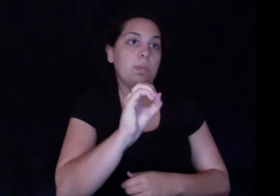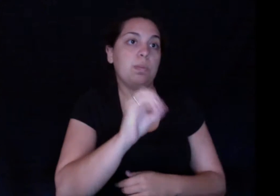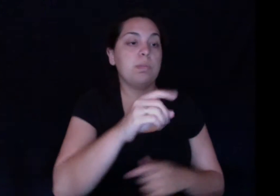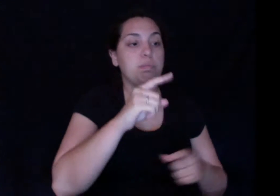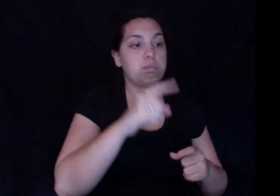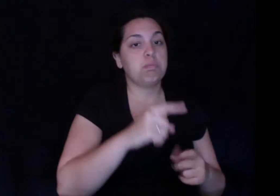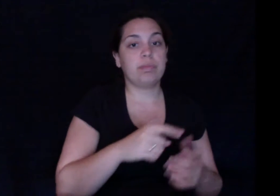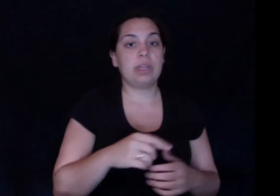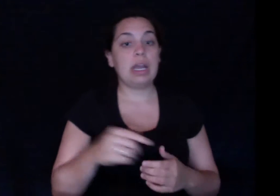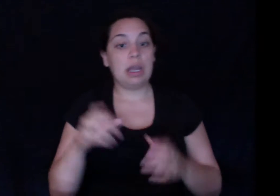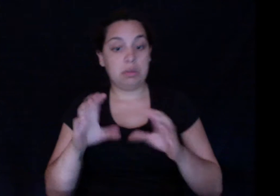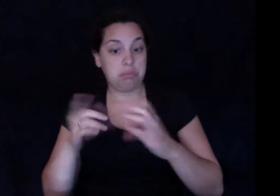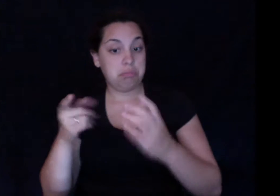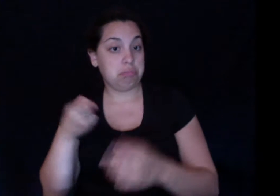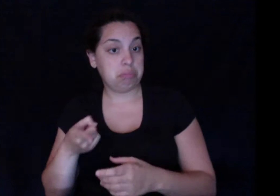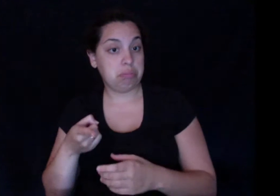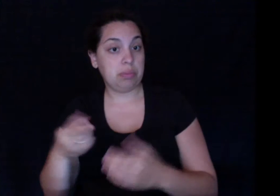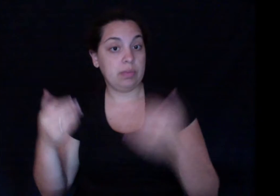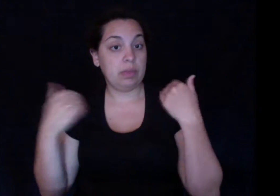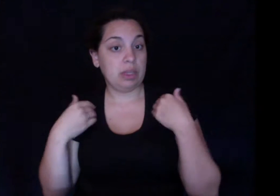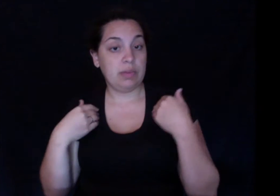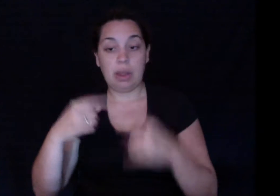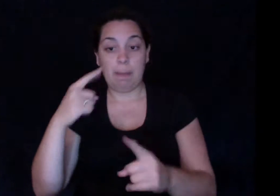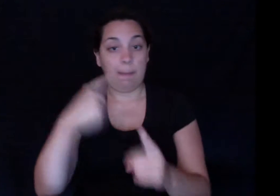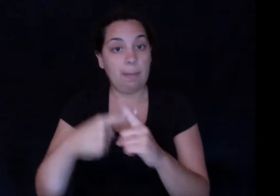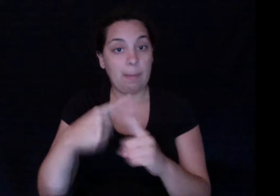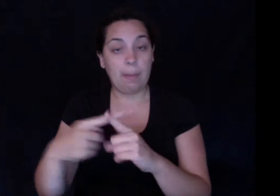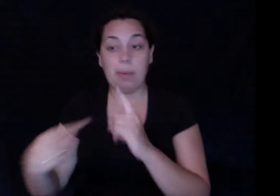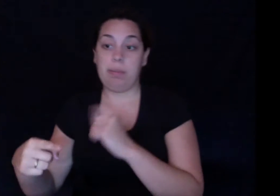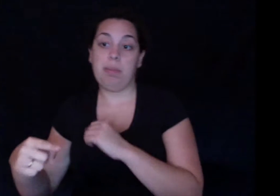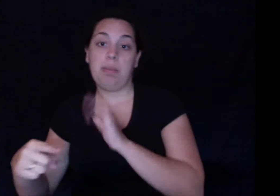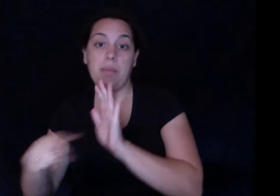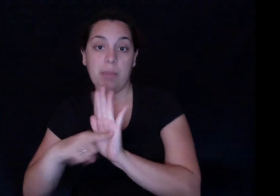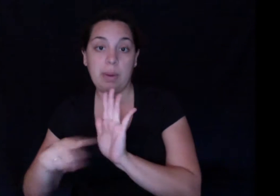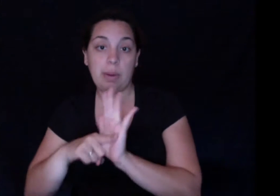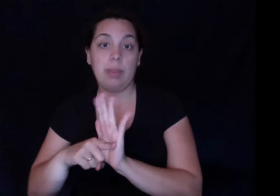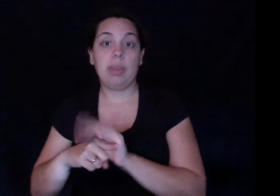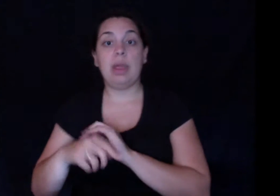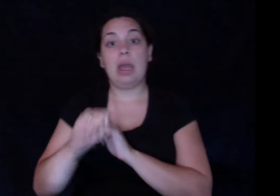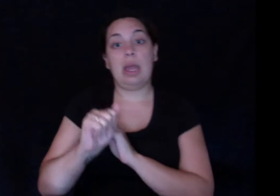is, here's Tim Wong from the Australian Red Cross. People have different blood groups, and